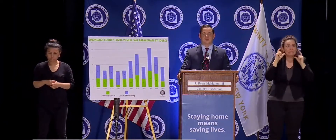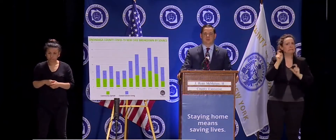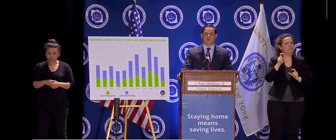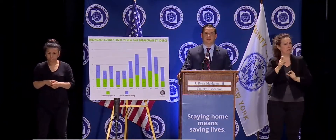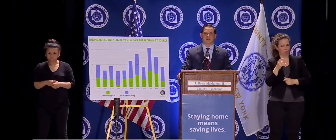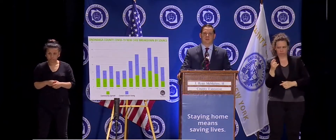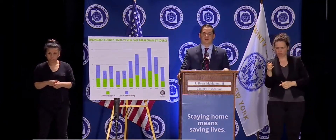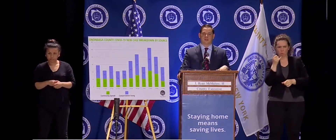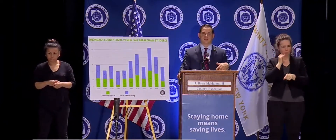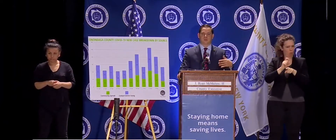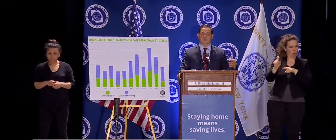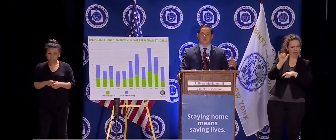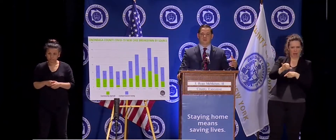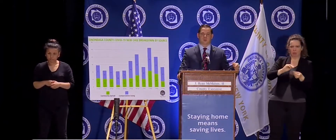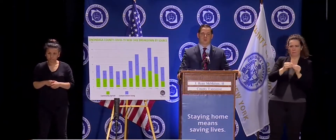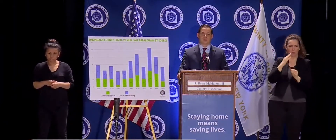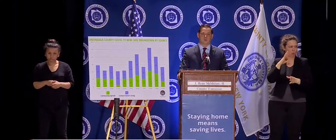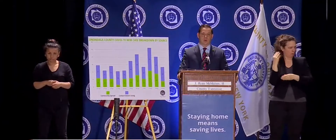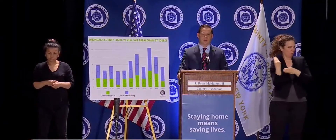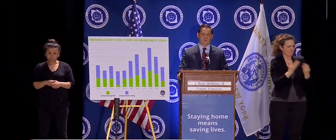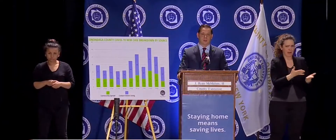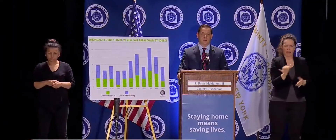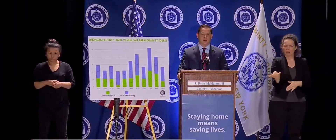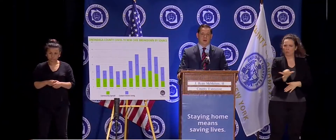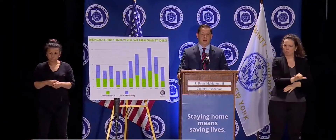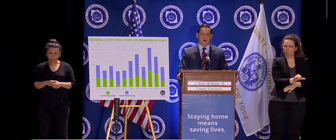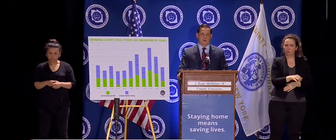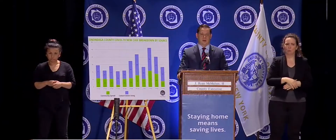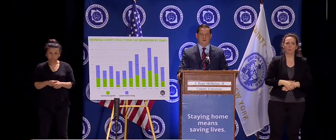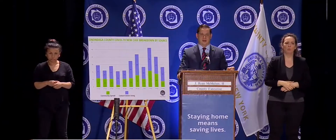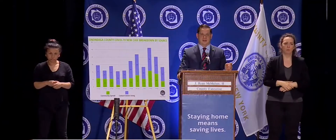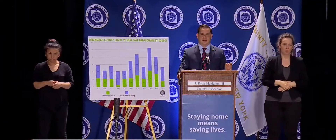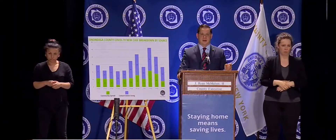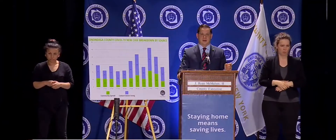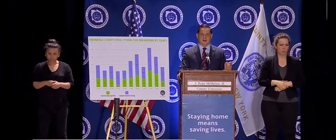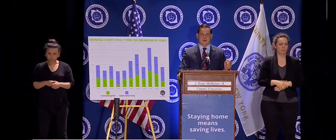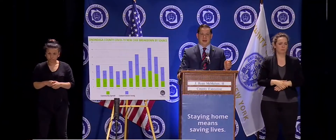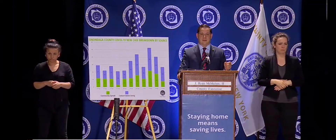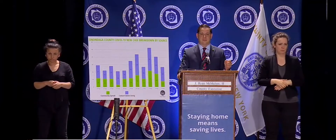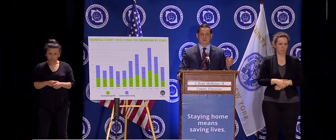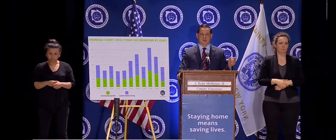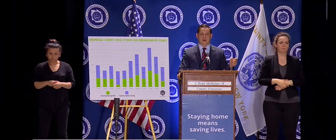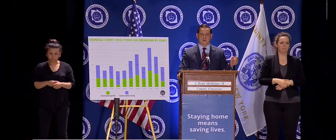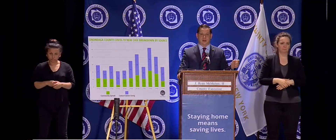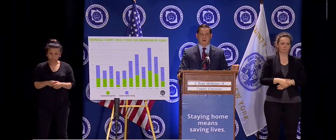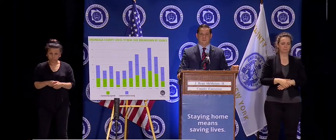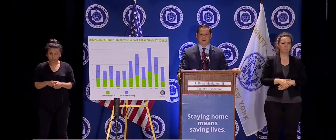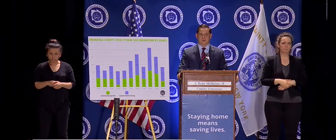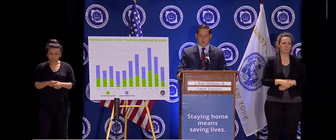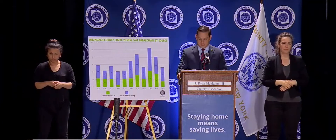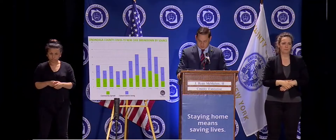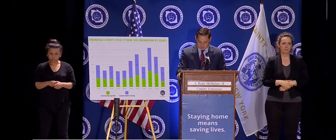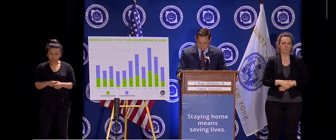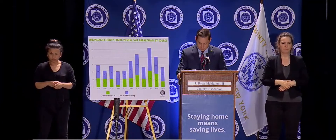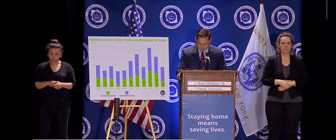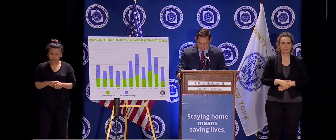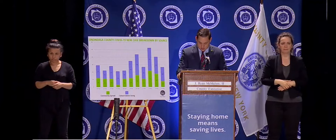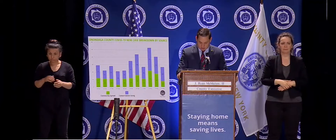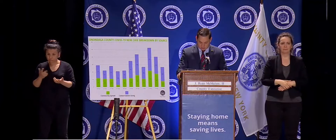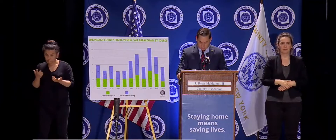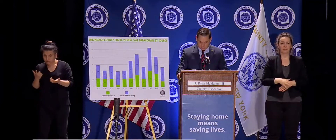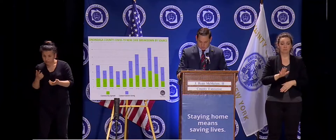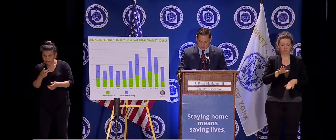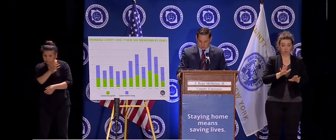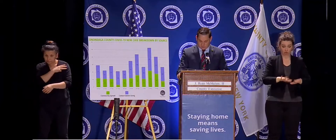planning, which has helped us keep our essential business employees working when they've had gaps in child care in this process.